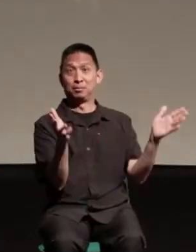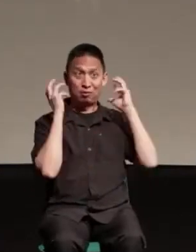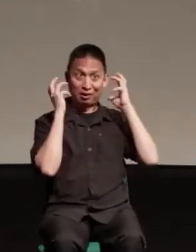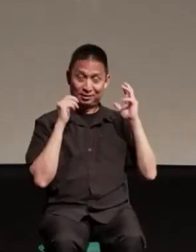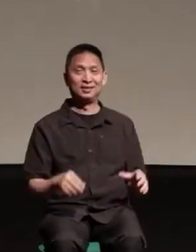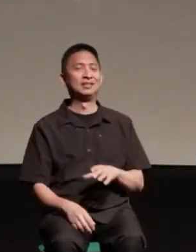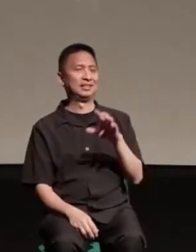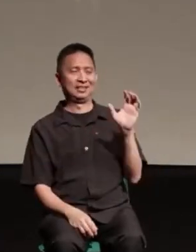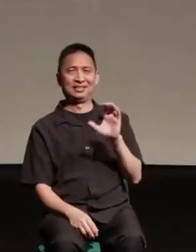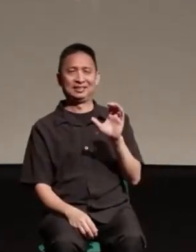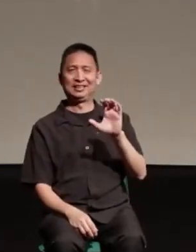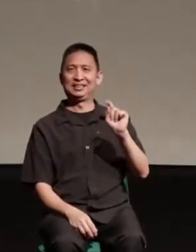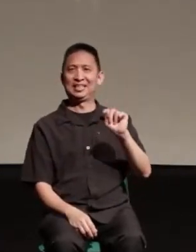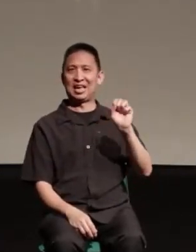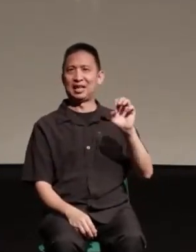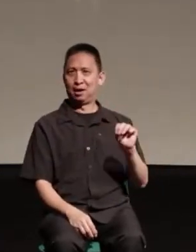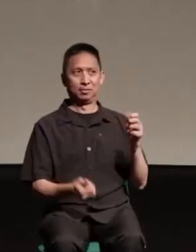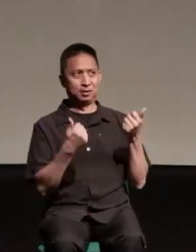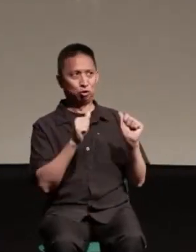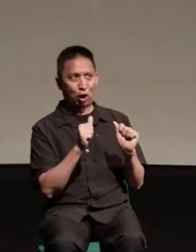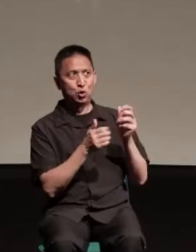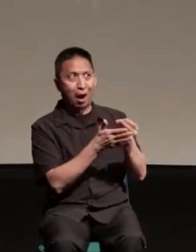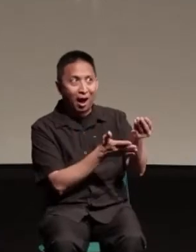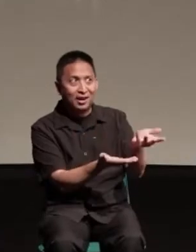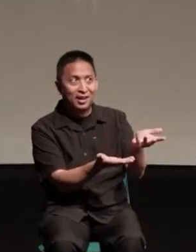PCSM, to assure that there's a